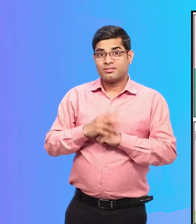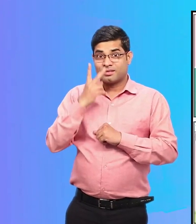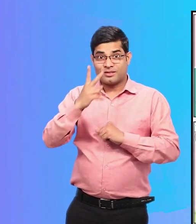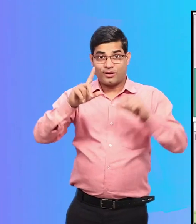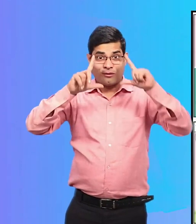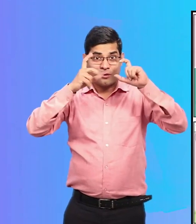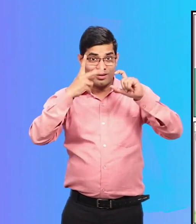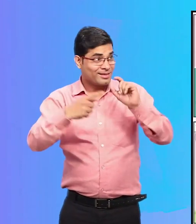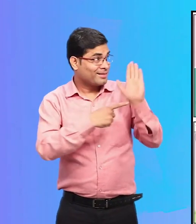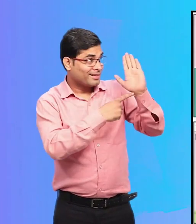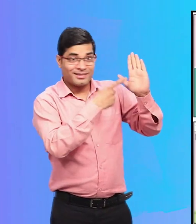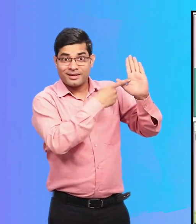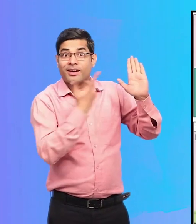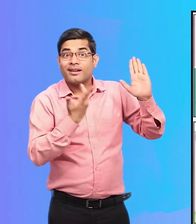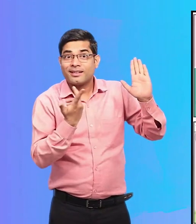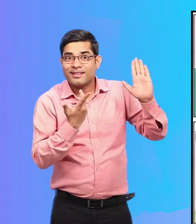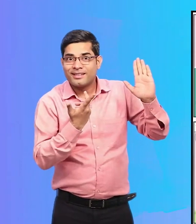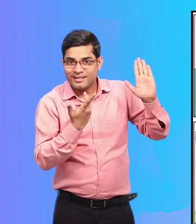The first picture shows Priya